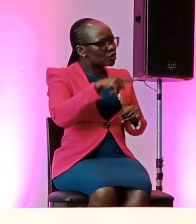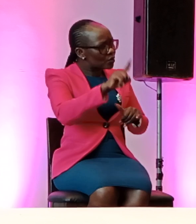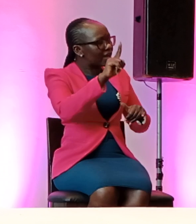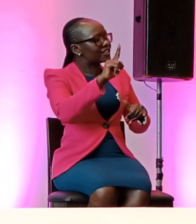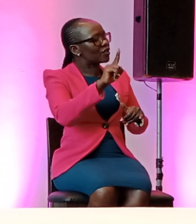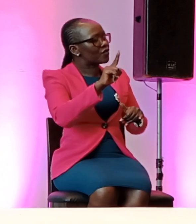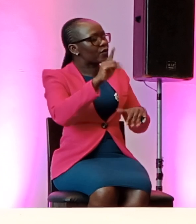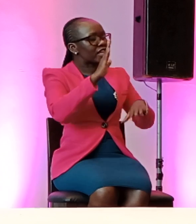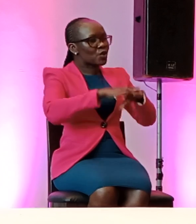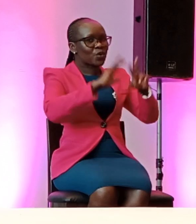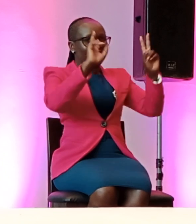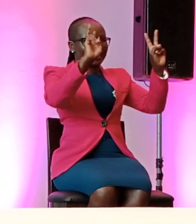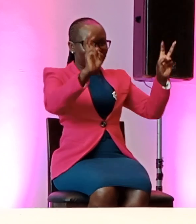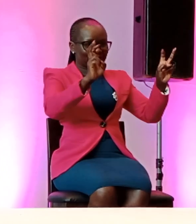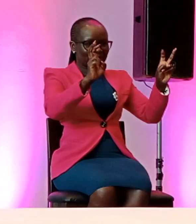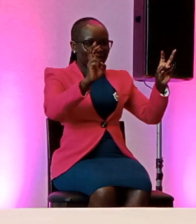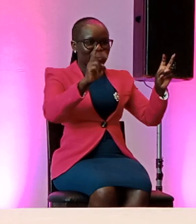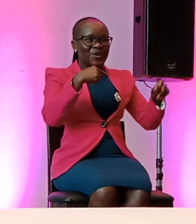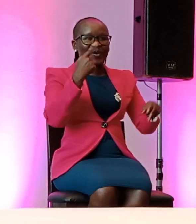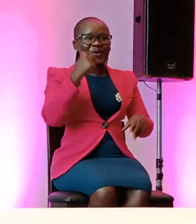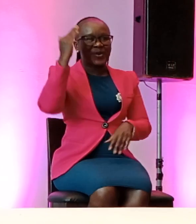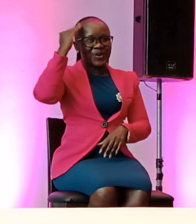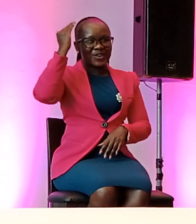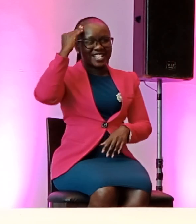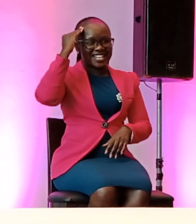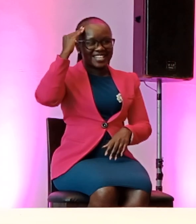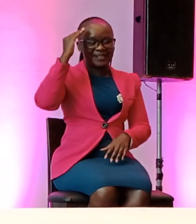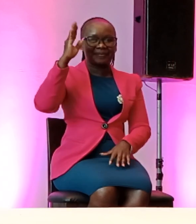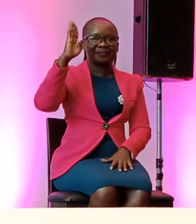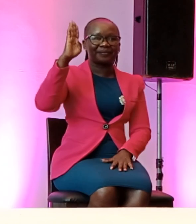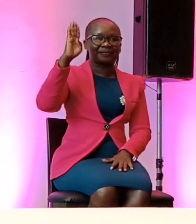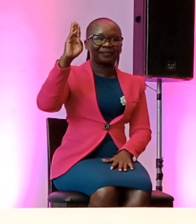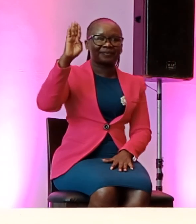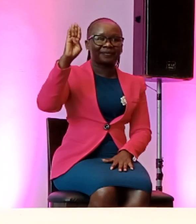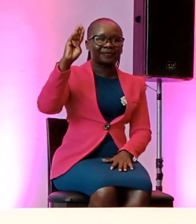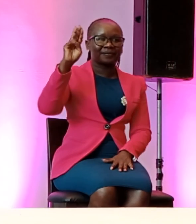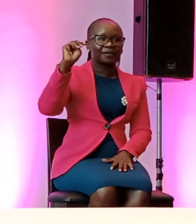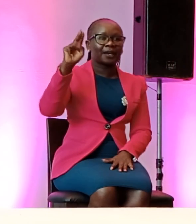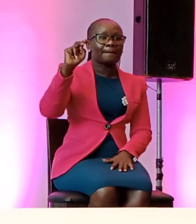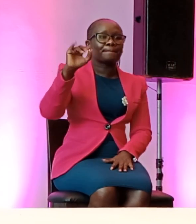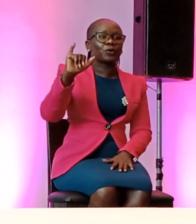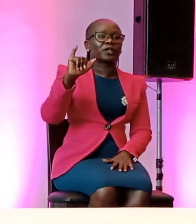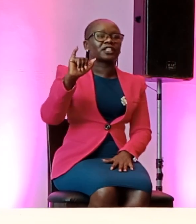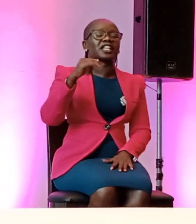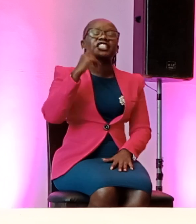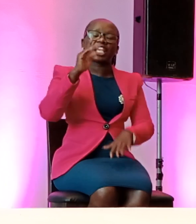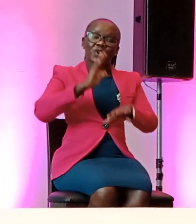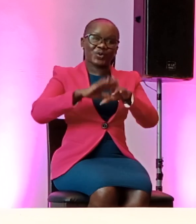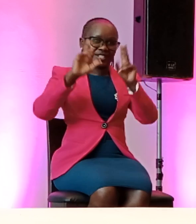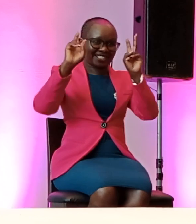title. Those who knew Mahuli understand when she says good title.